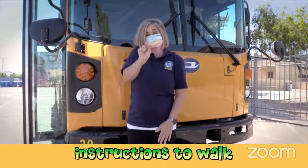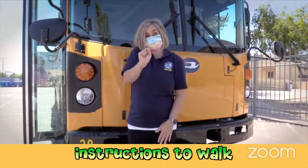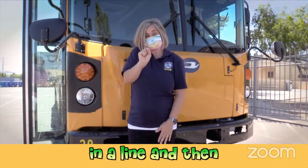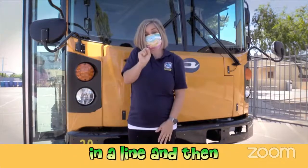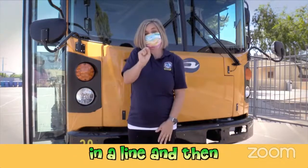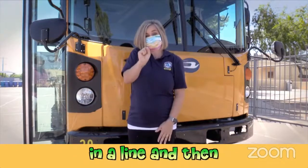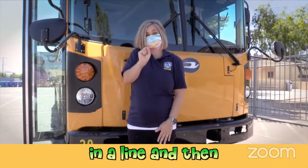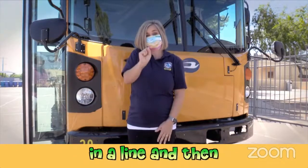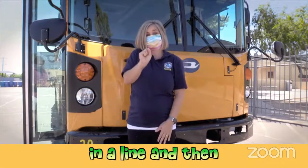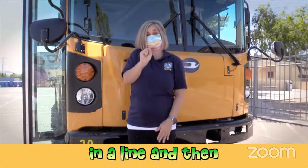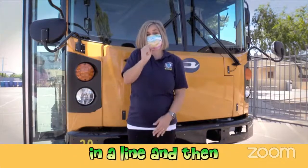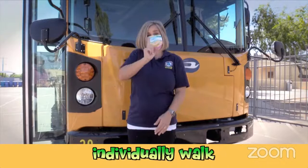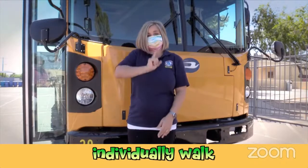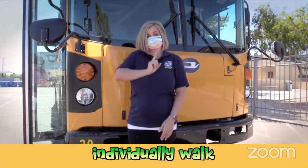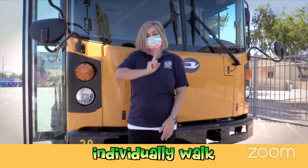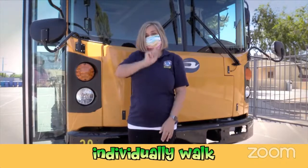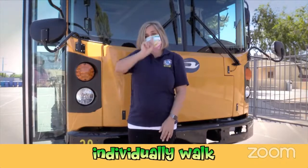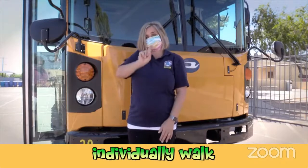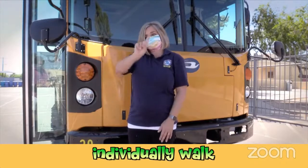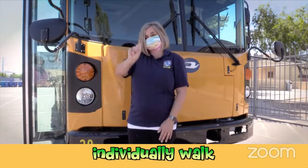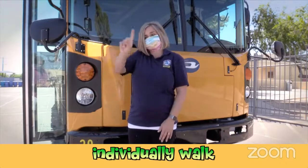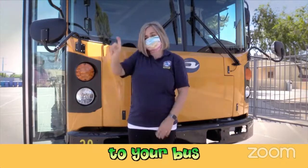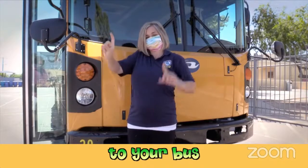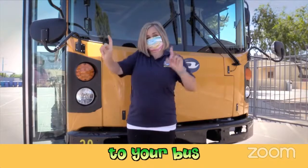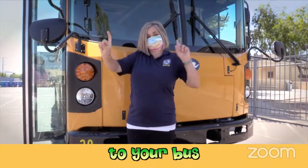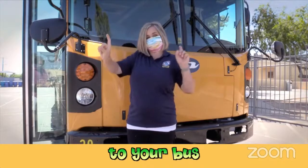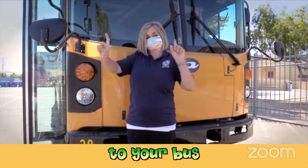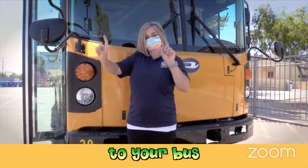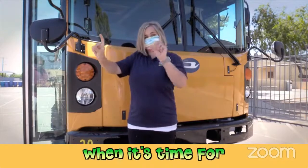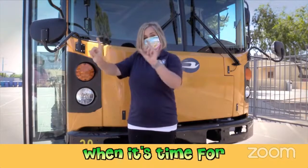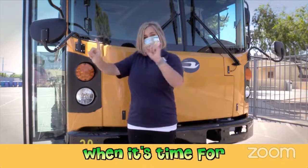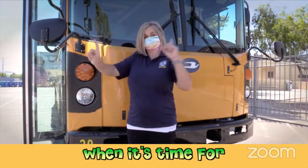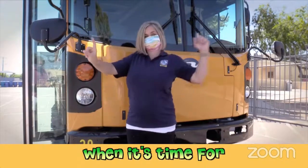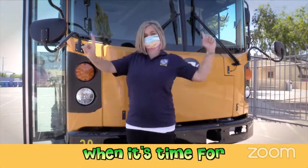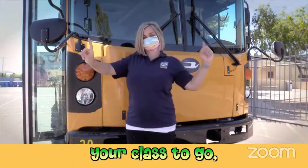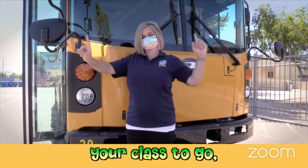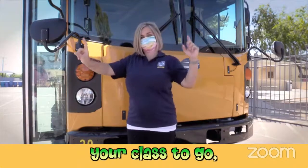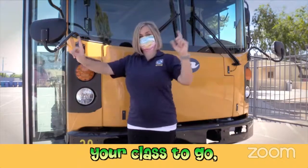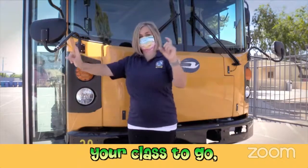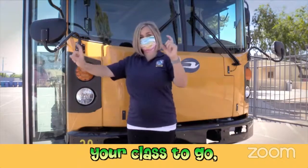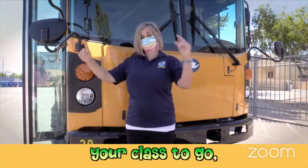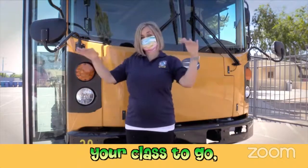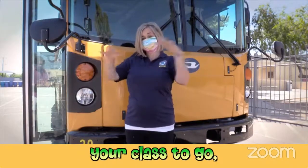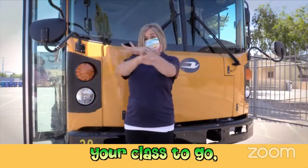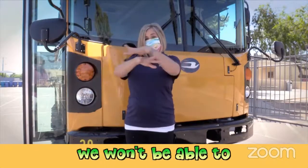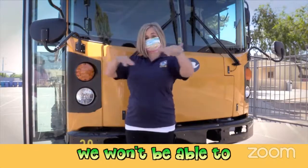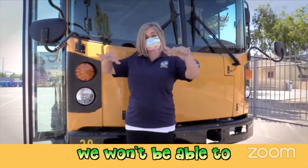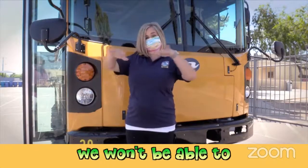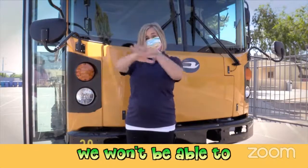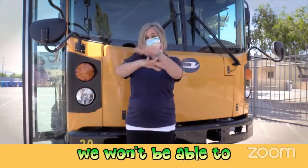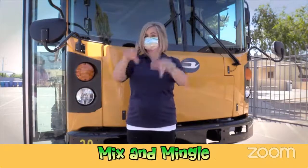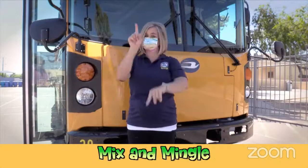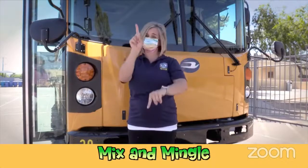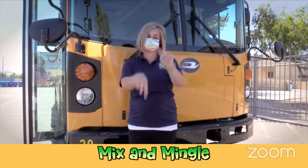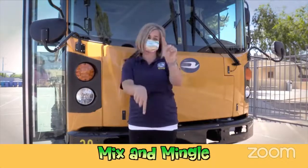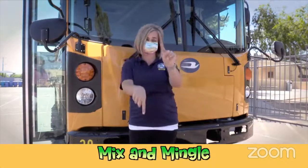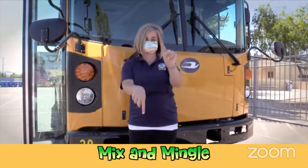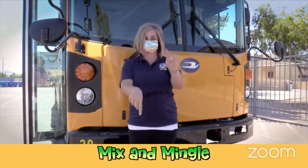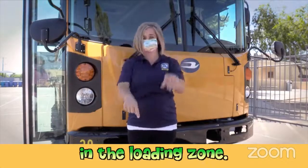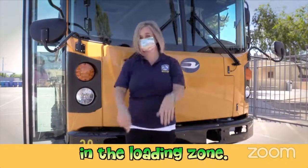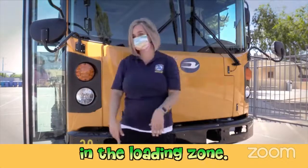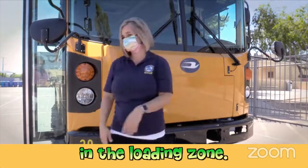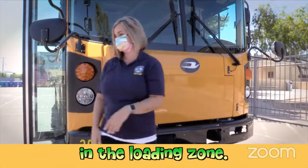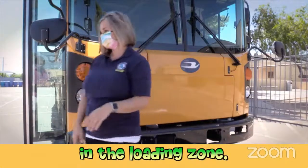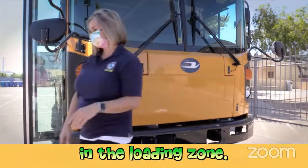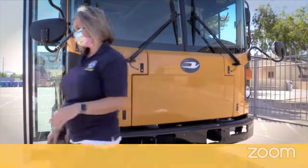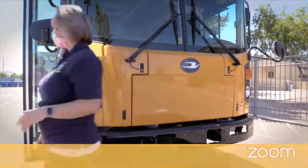instructions to walk in a line and then individually walk to your bus when it's time for your class to go. We won't be able to mix and mingle